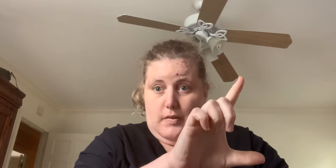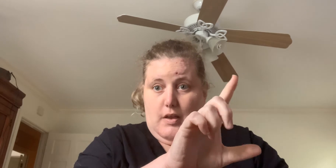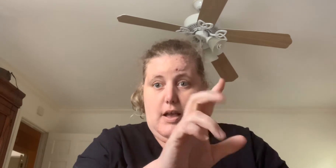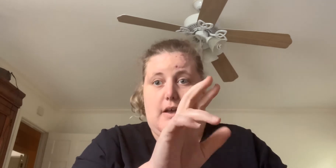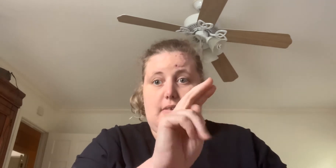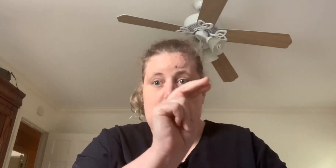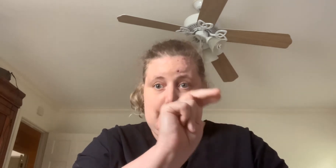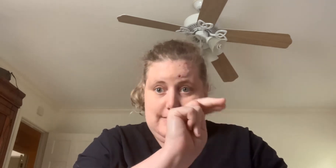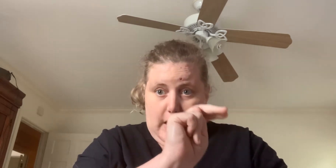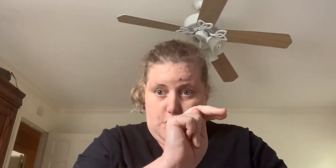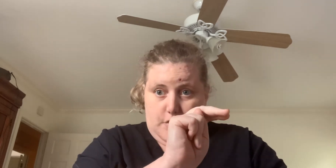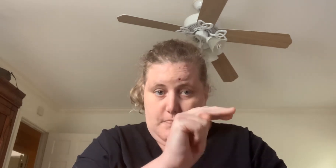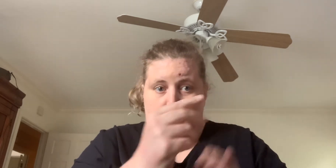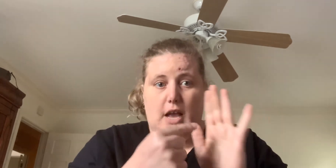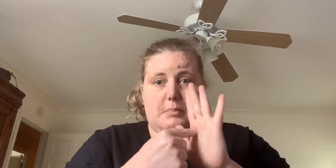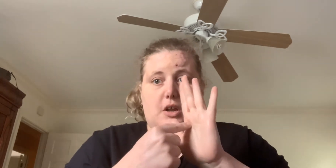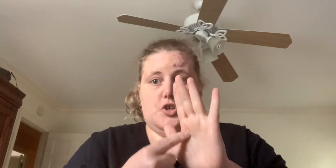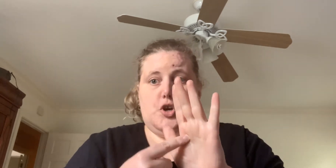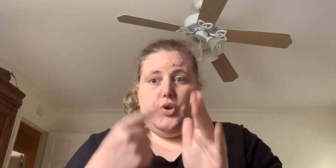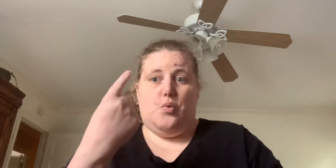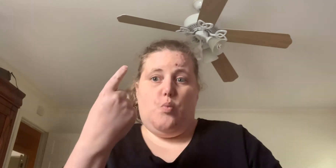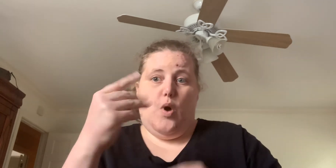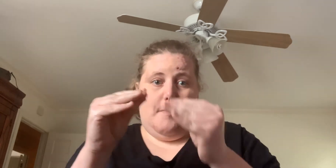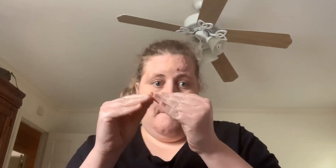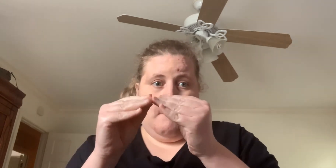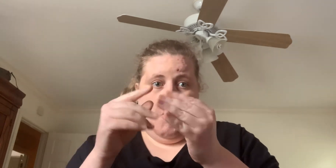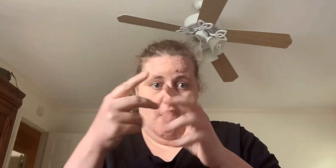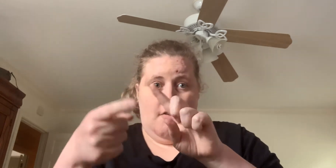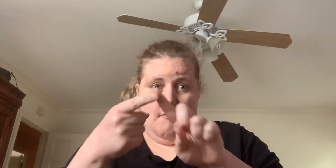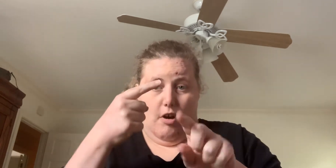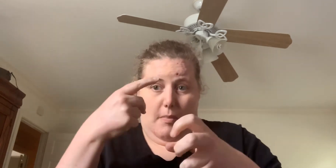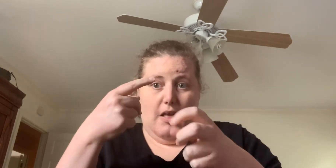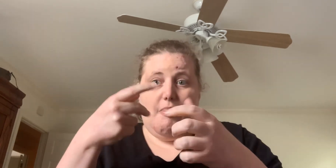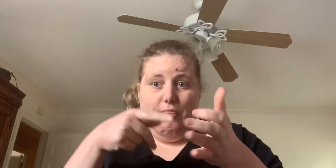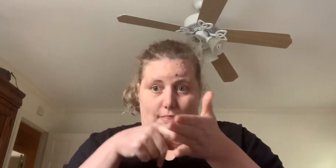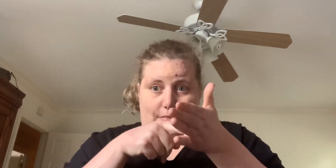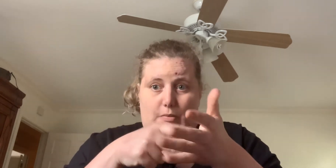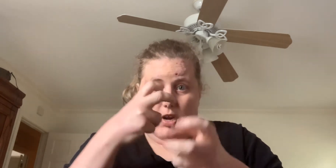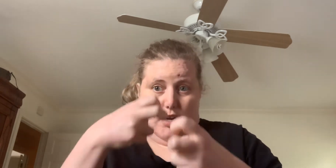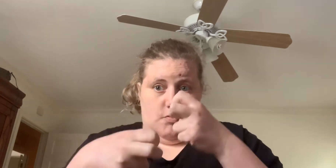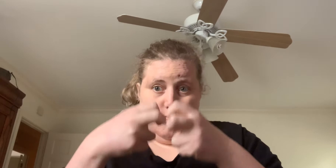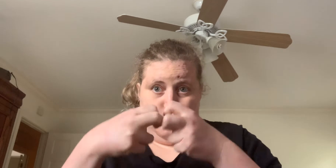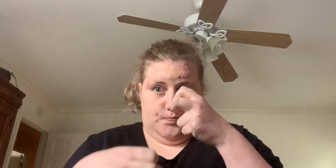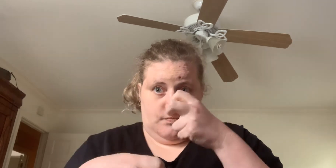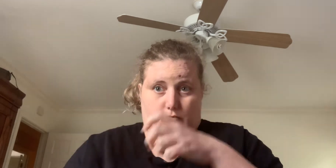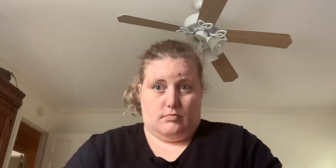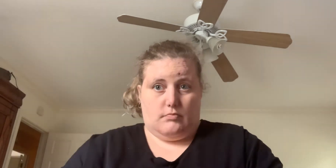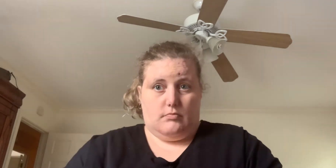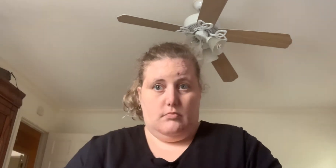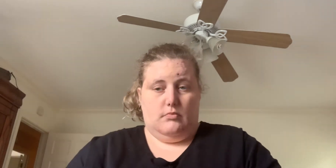one more from this equation. So how many moles of